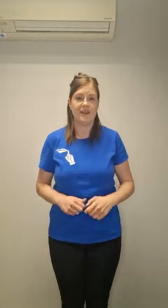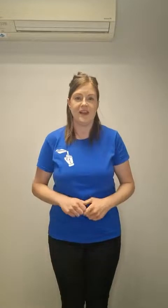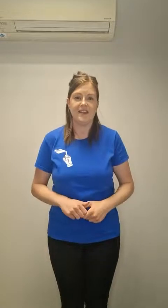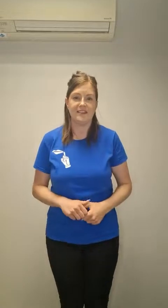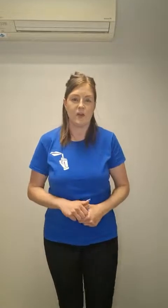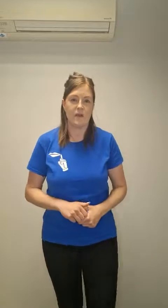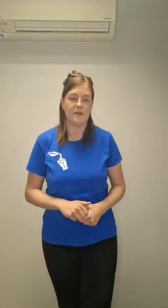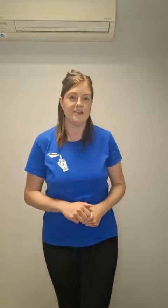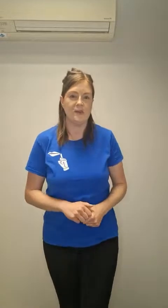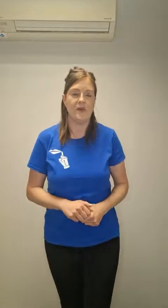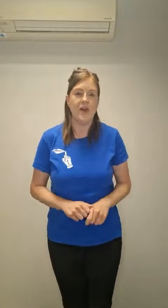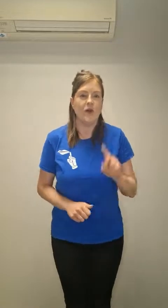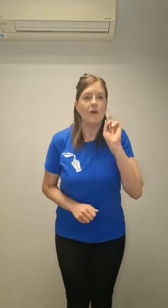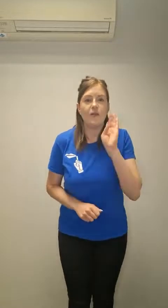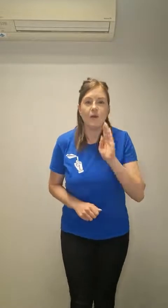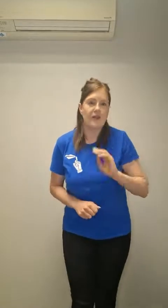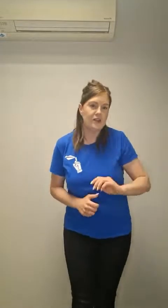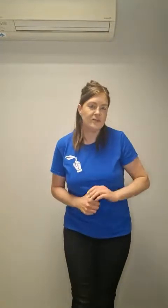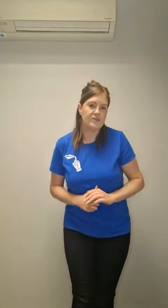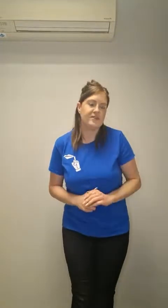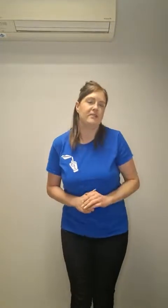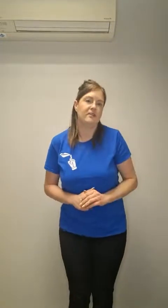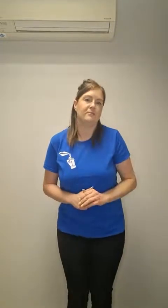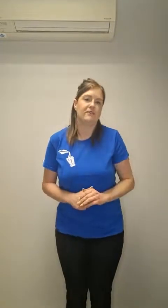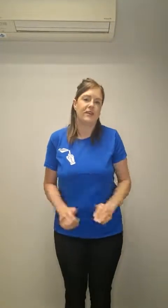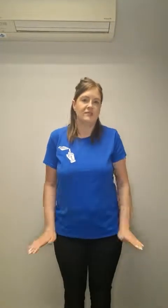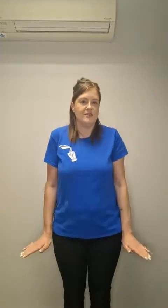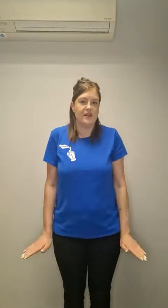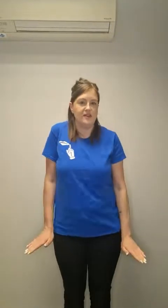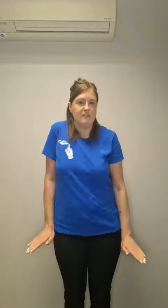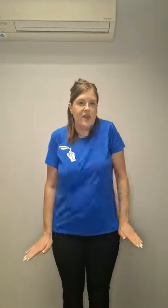It's quite a pretty one. Although I'll let you into a secret. My favourite sign is penguin.